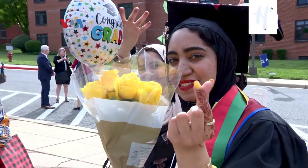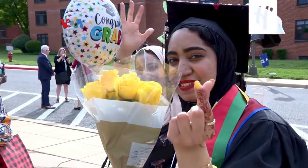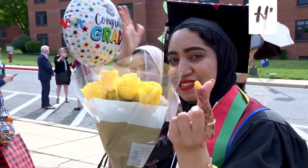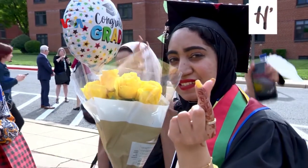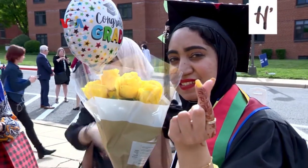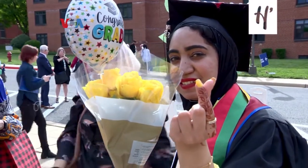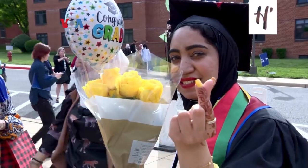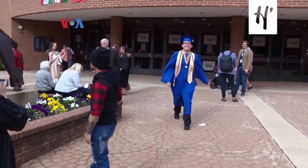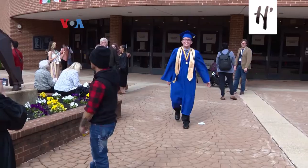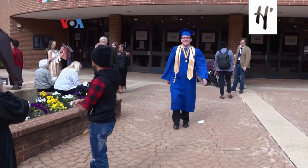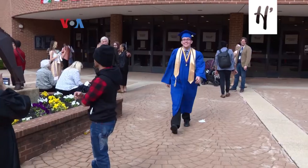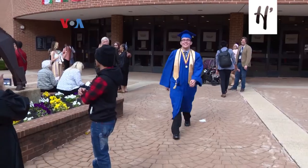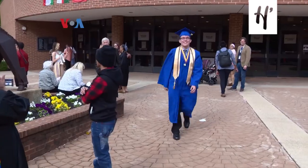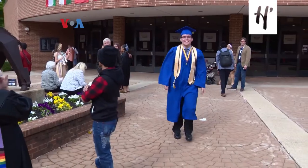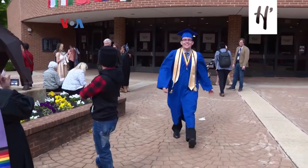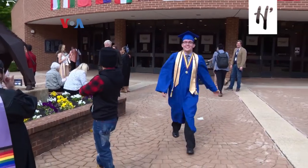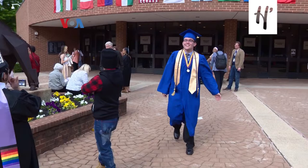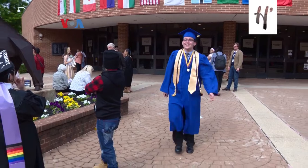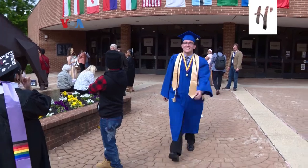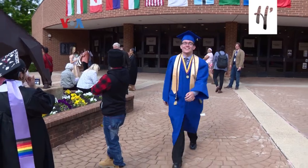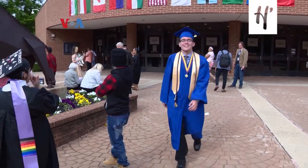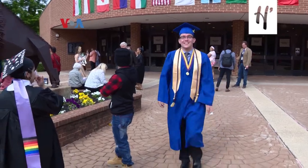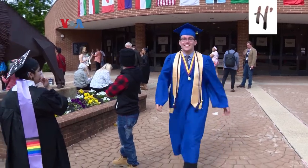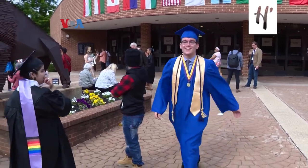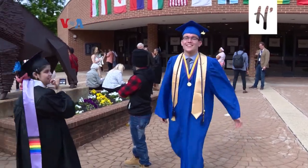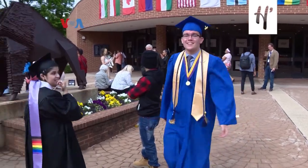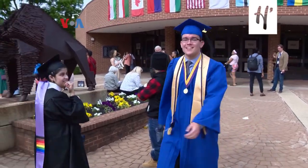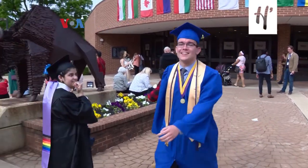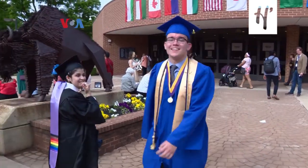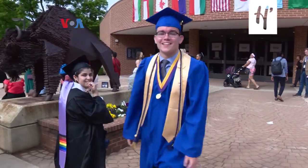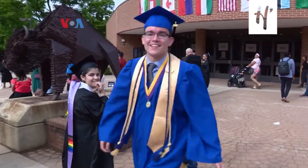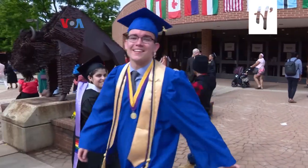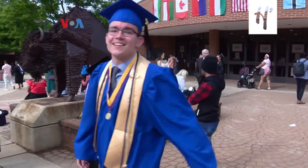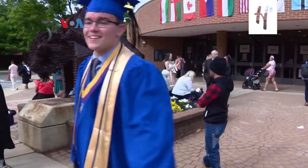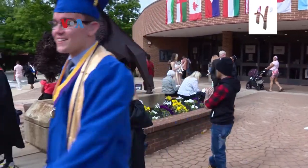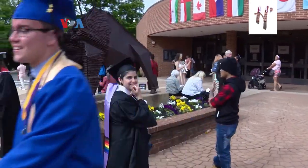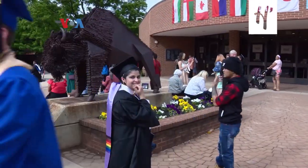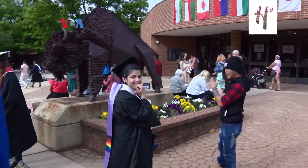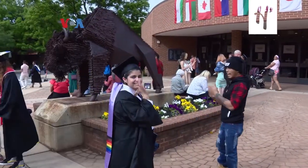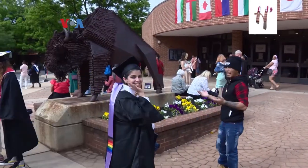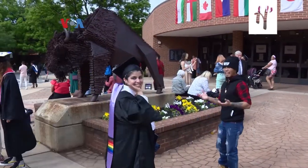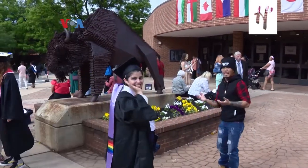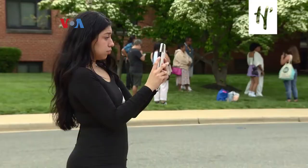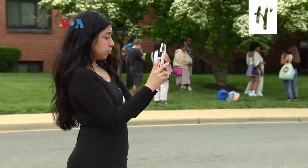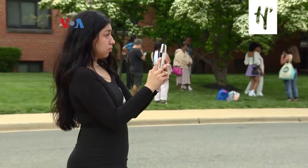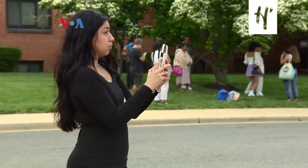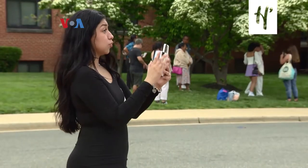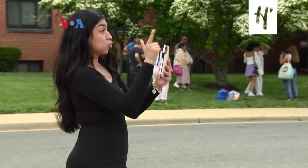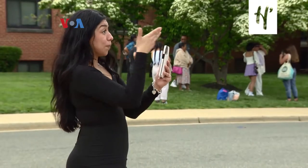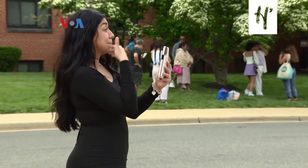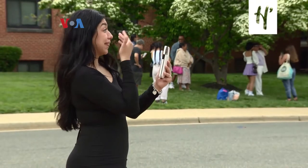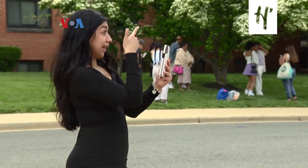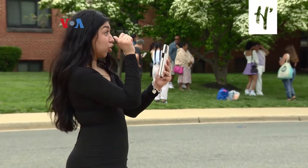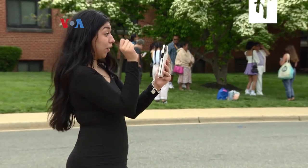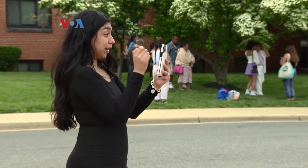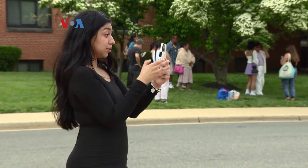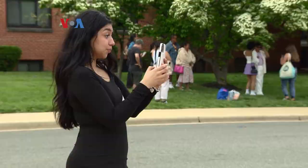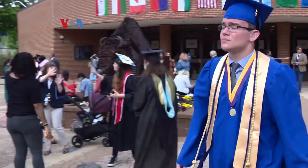pertama di Gallaudet University. Sementara Andrew, sarjana biologi dan kimia, ingin memperbaiki layanan kesehatan